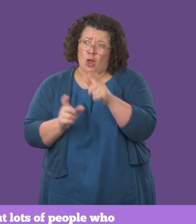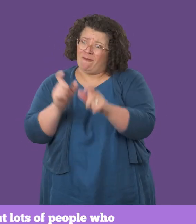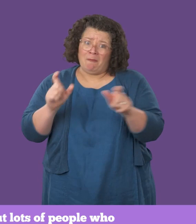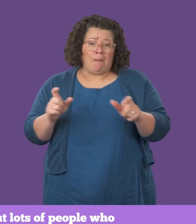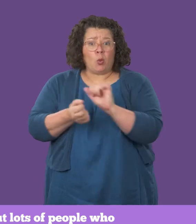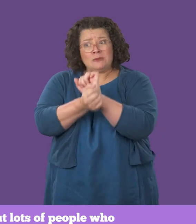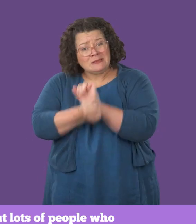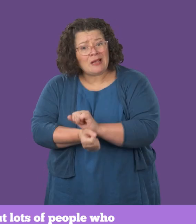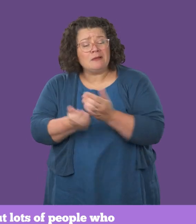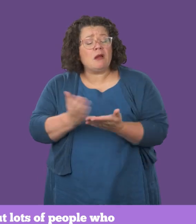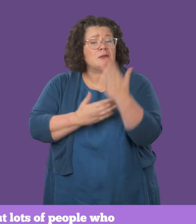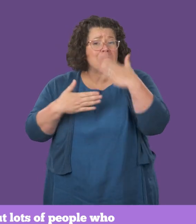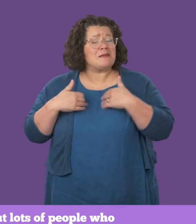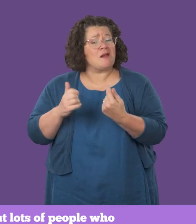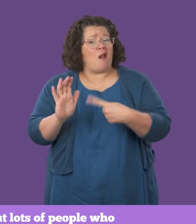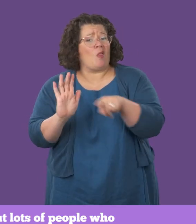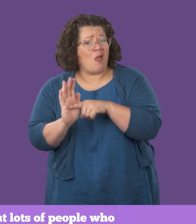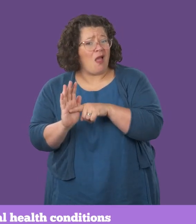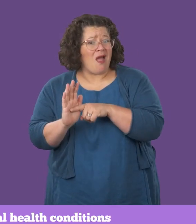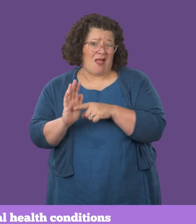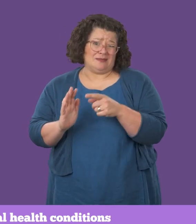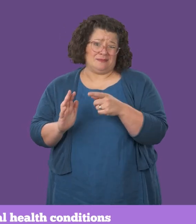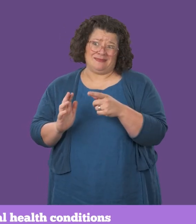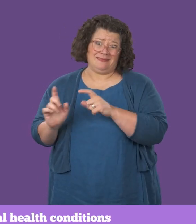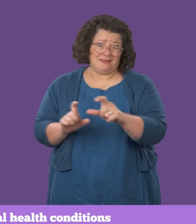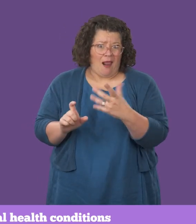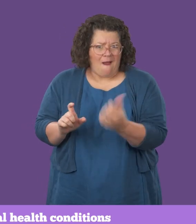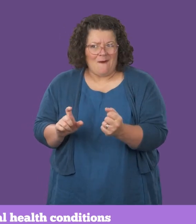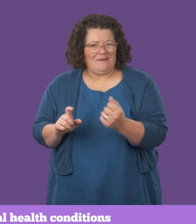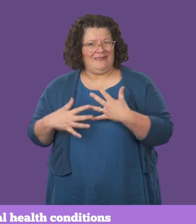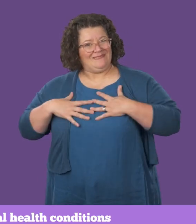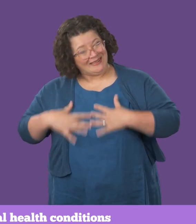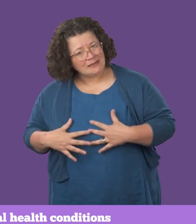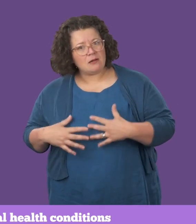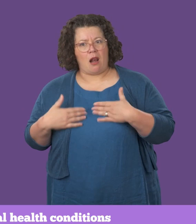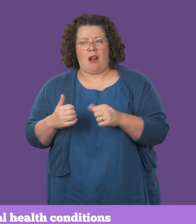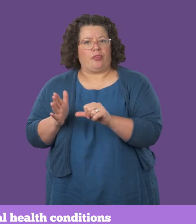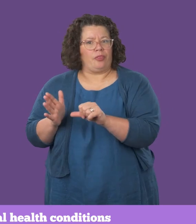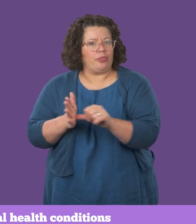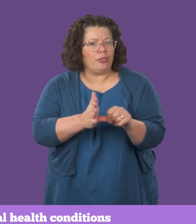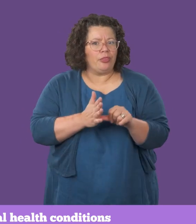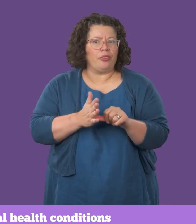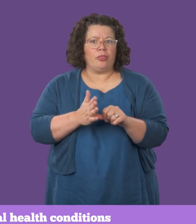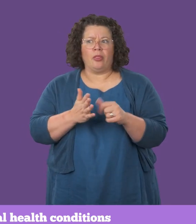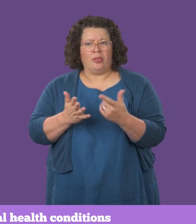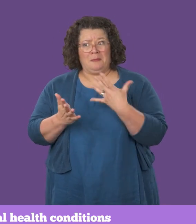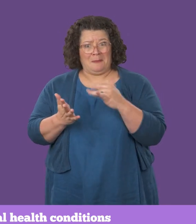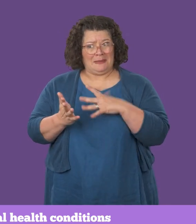detained under the Mental Health Act will still experience physical health conditions and impairments and may need treatment